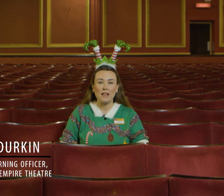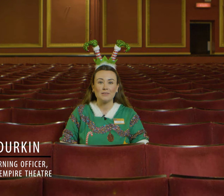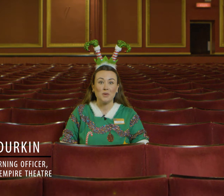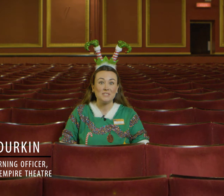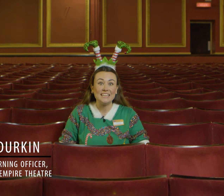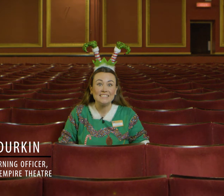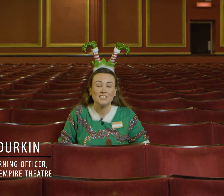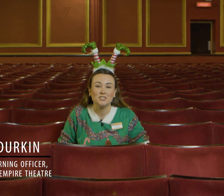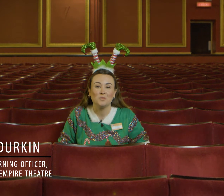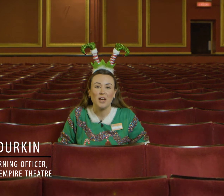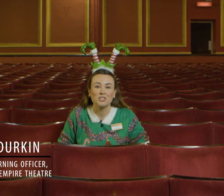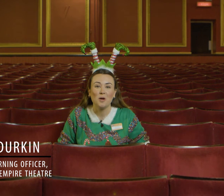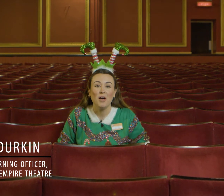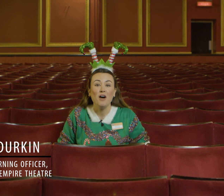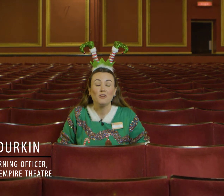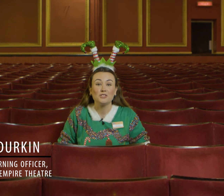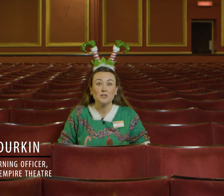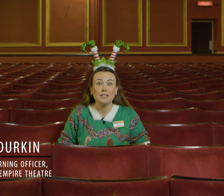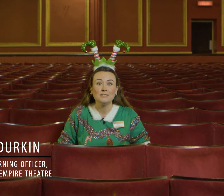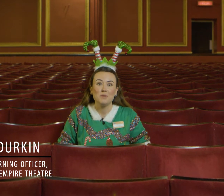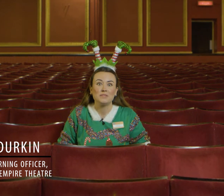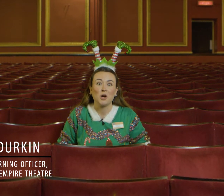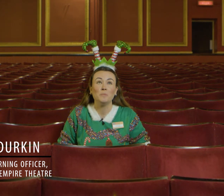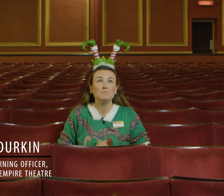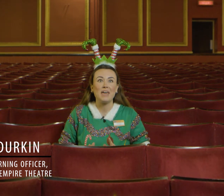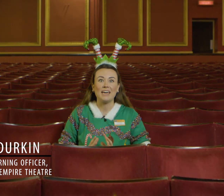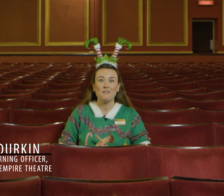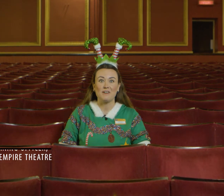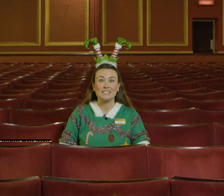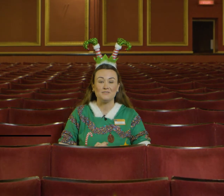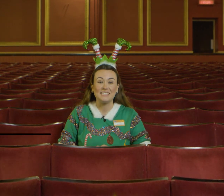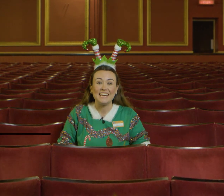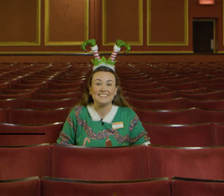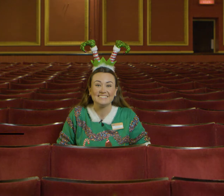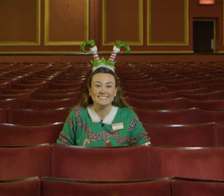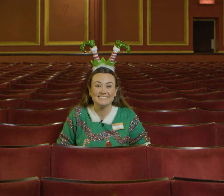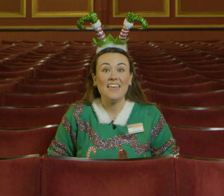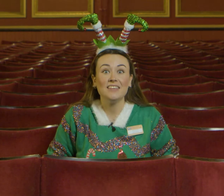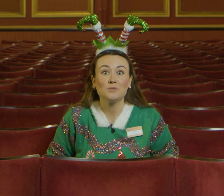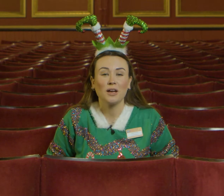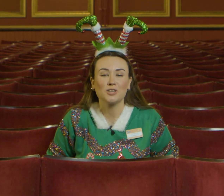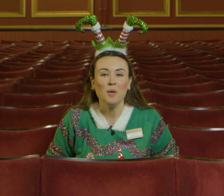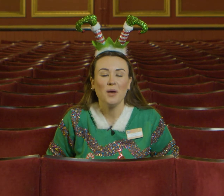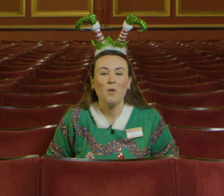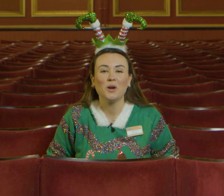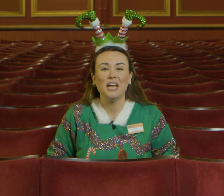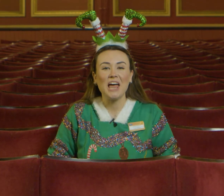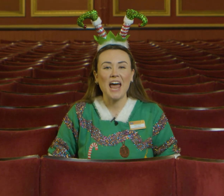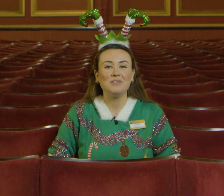welcome you to this digital workshop for the Sunderland Music Hub's Big Festive Sing. In this workshop, we're going to learn how to